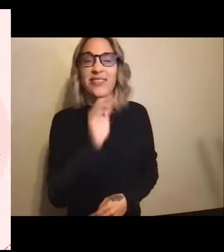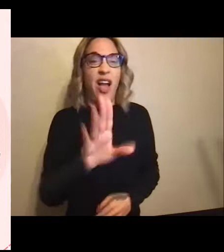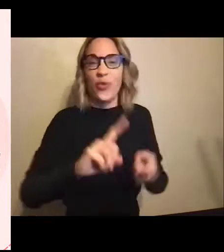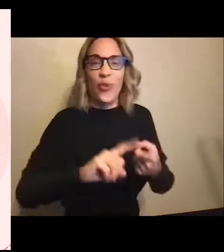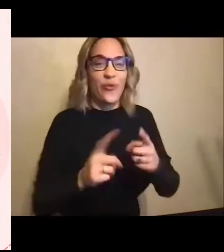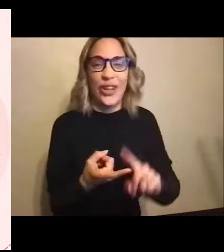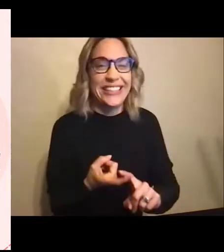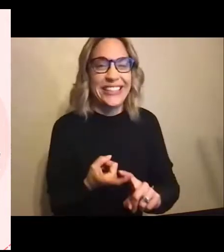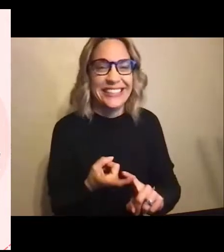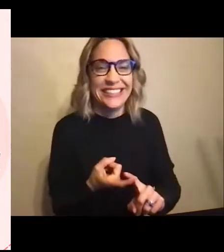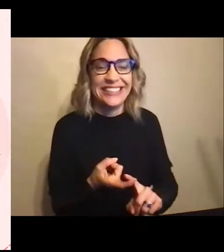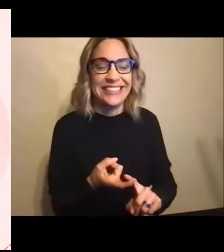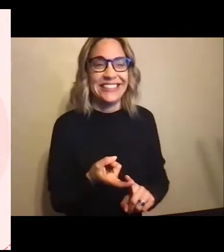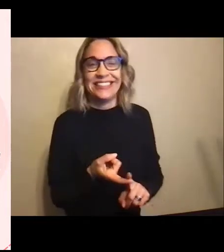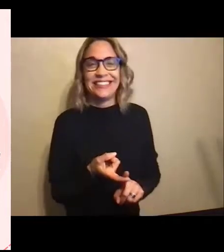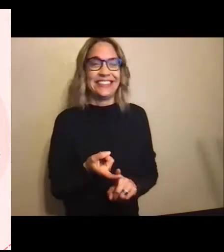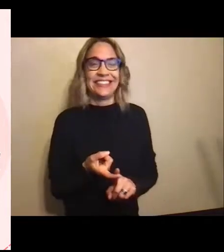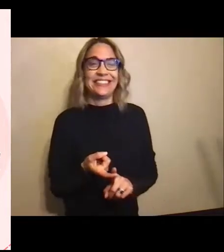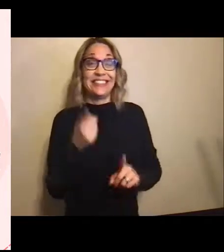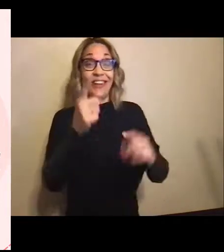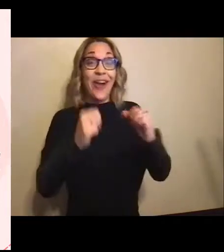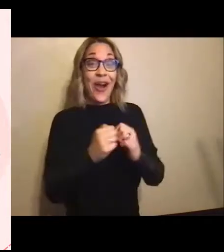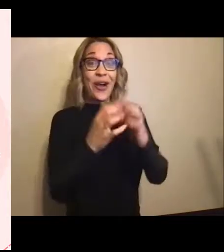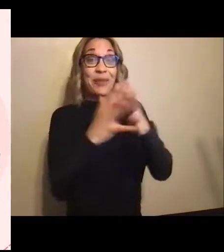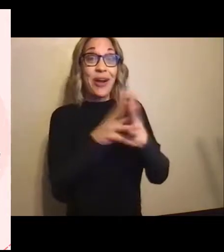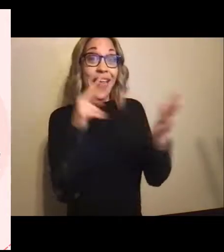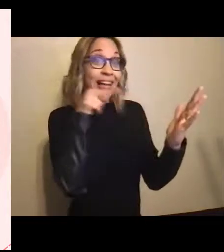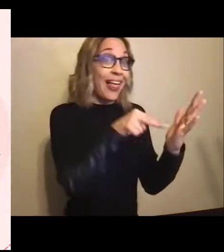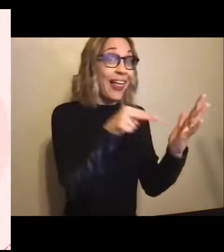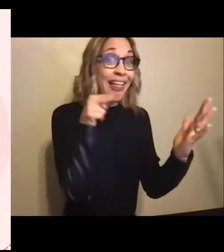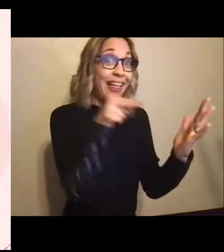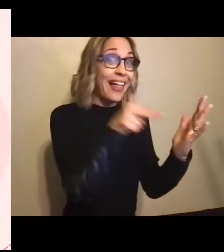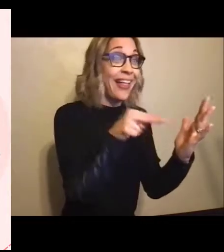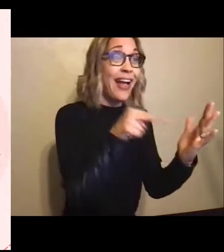no. Facebook is not your friend if you're an entrepreneur.